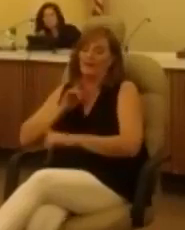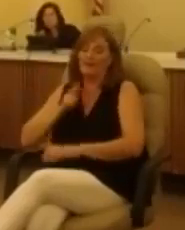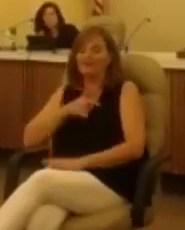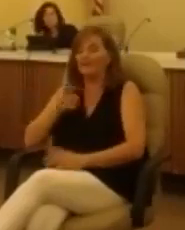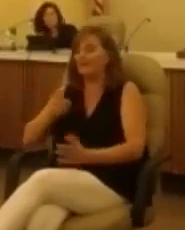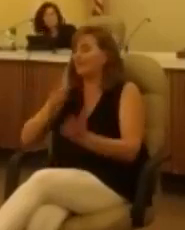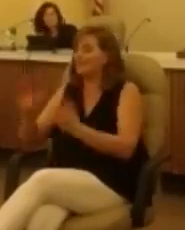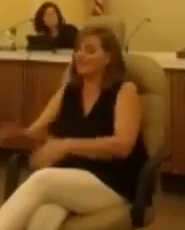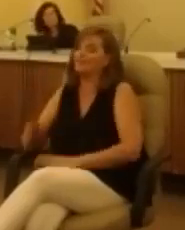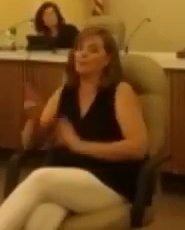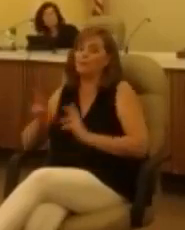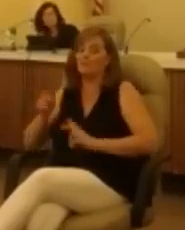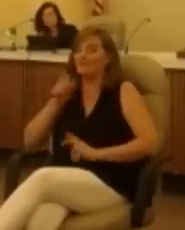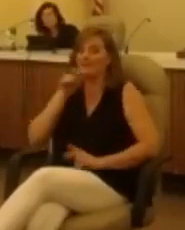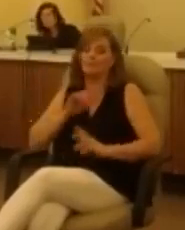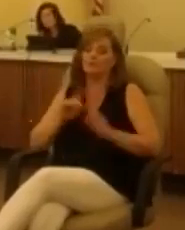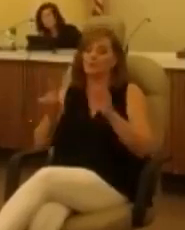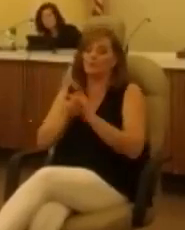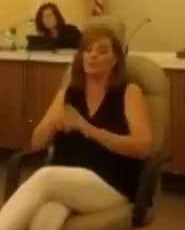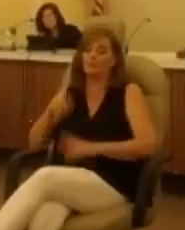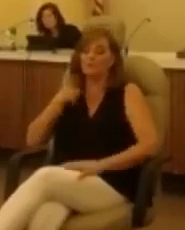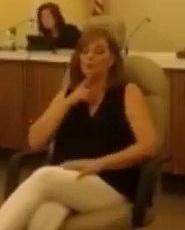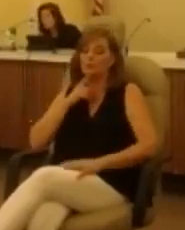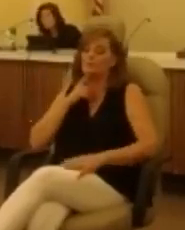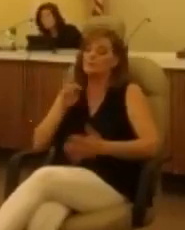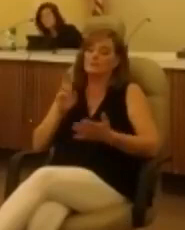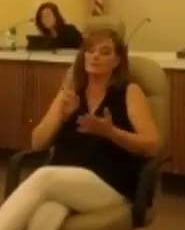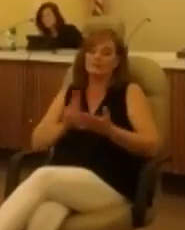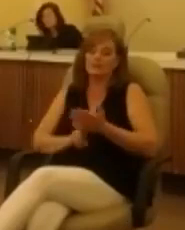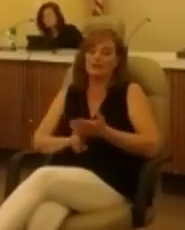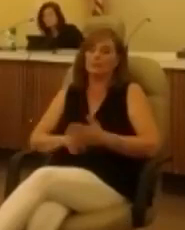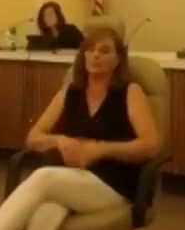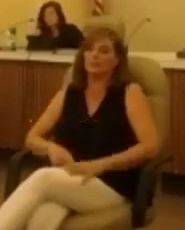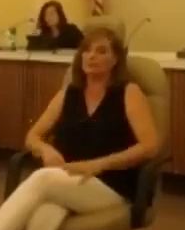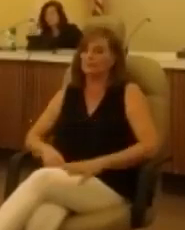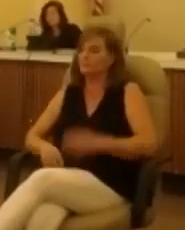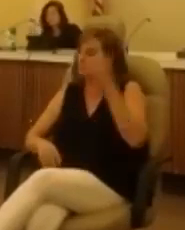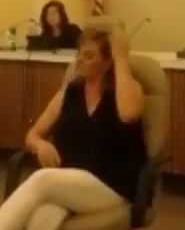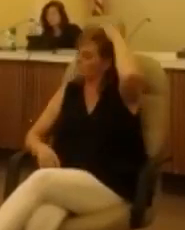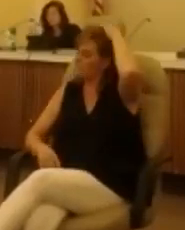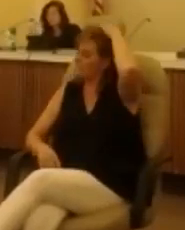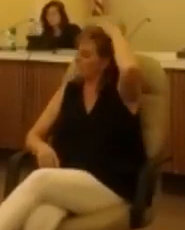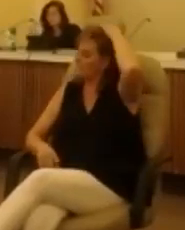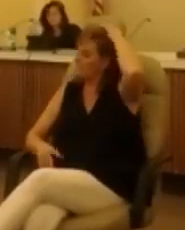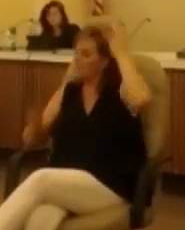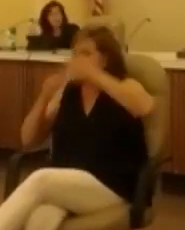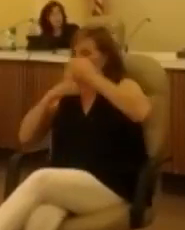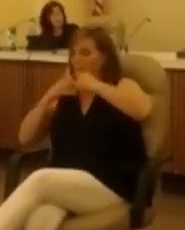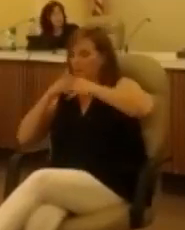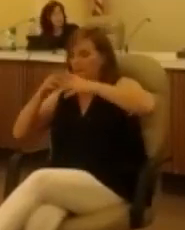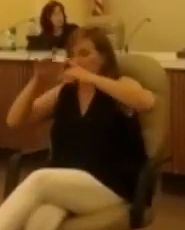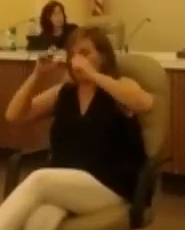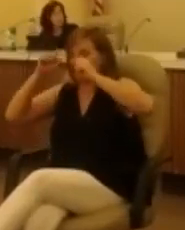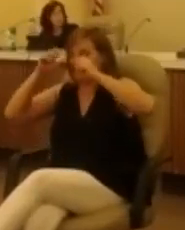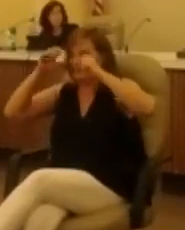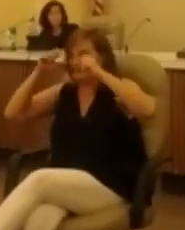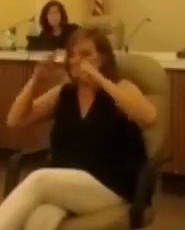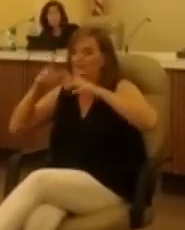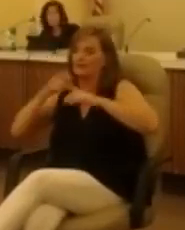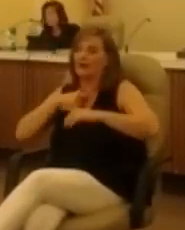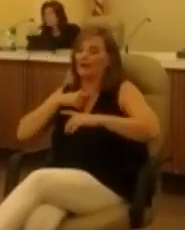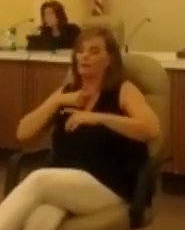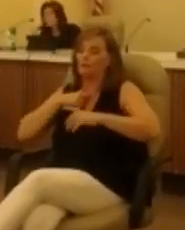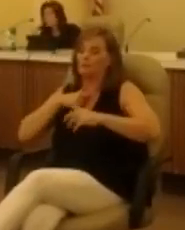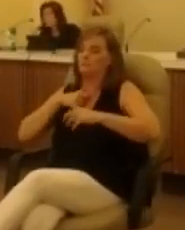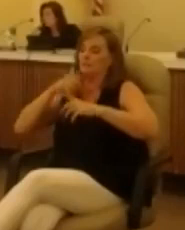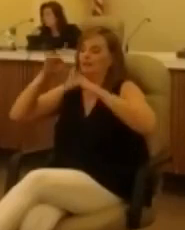There were people that didn't show up. So if you sign up, guys, I mean, they're giving, the food is amazing. I was shocked on the stuff that